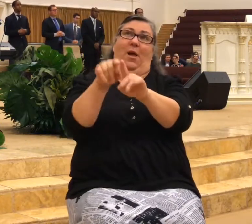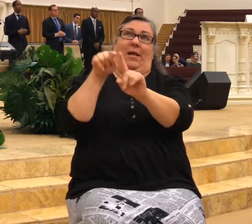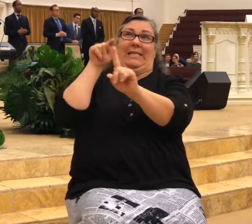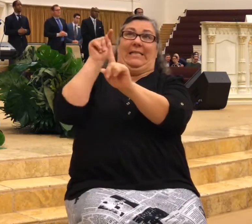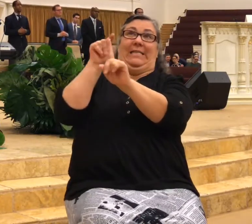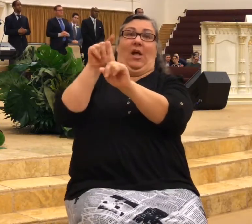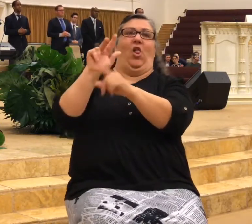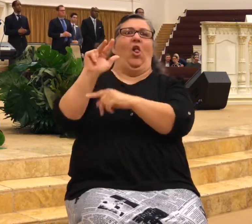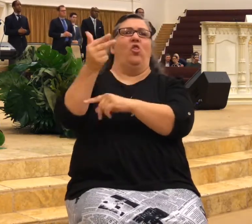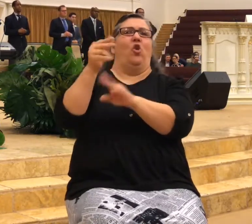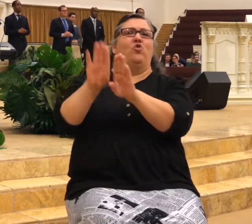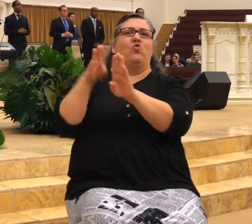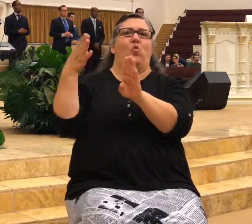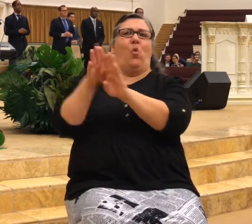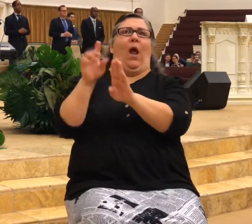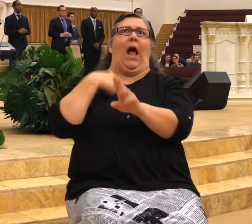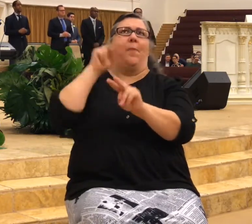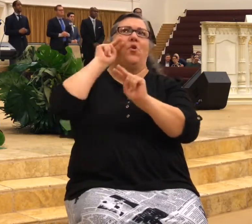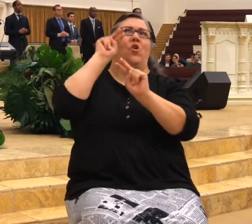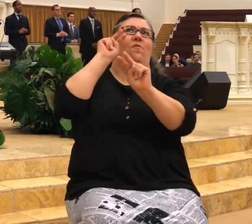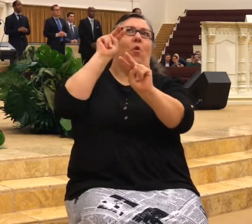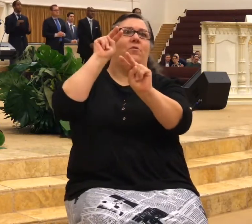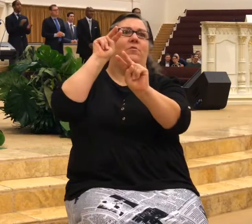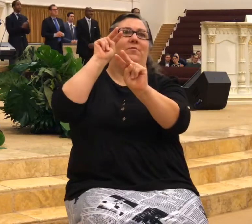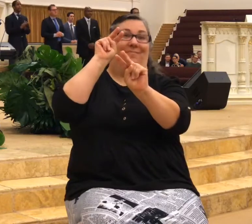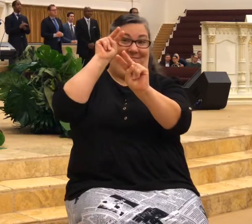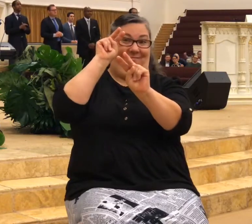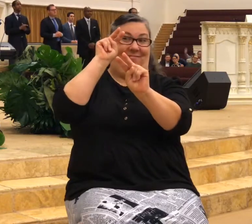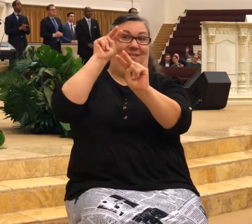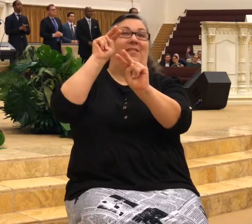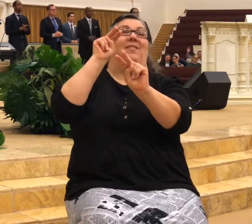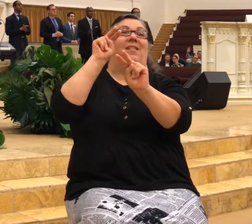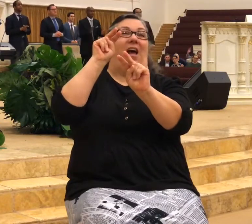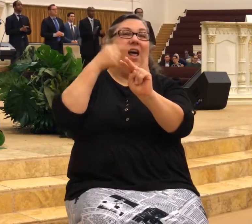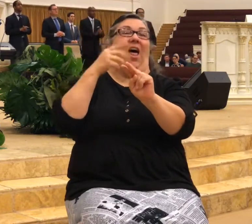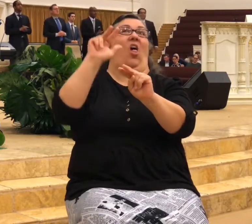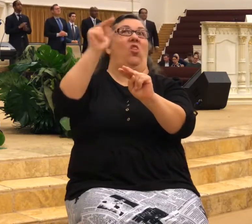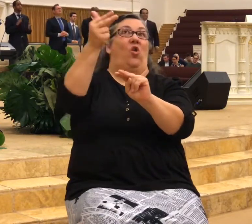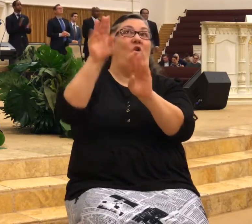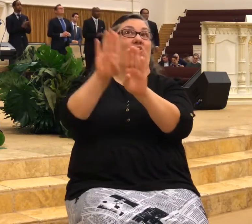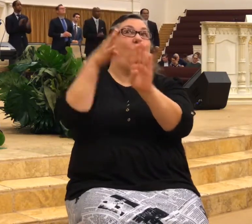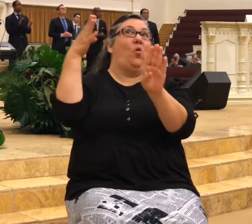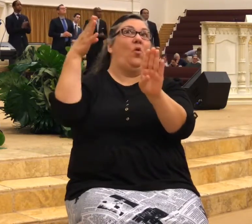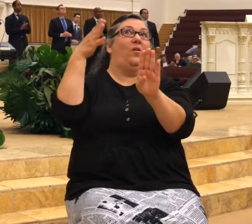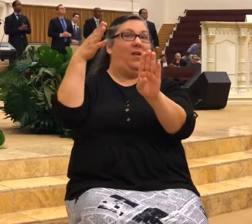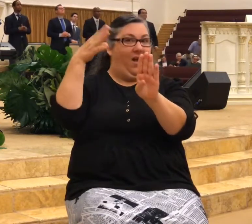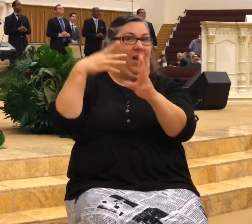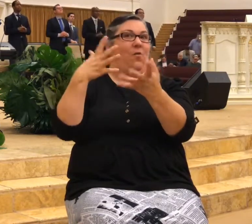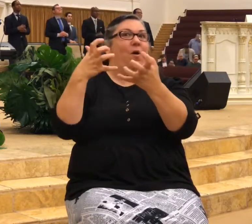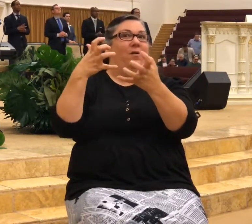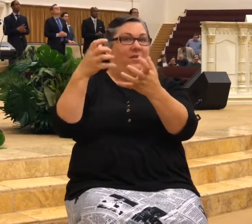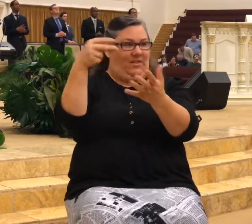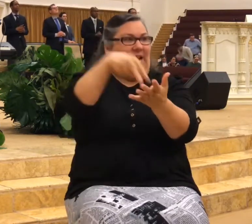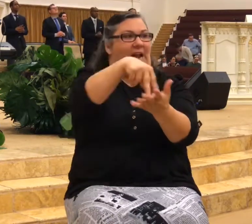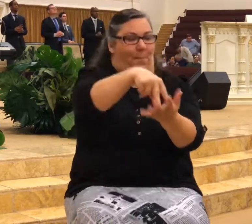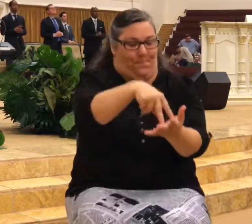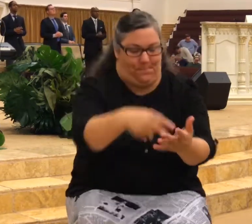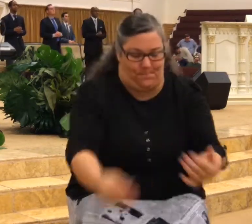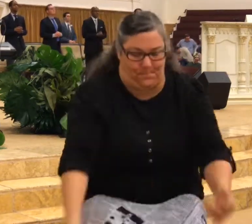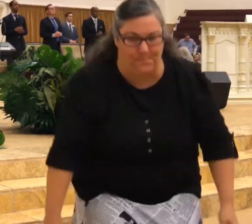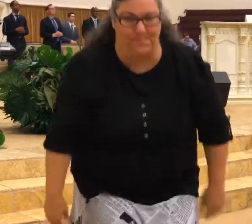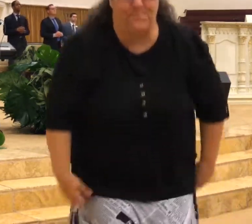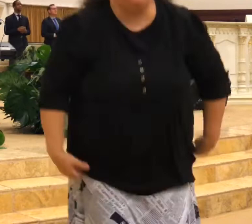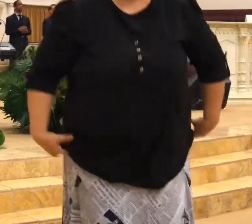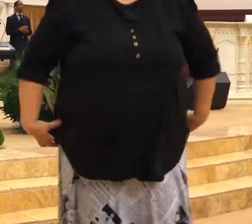looking forward to. Can somebody say, I want everybody to stand here right now. Praise the